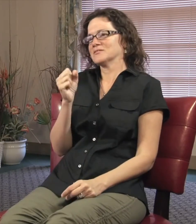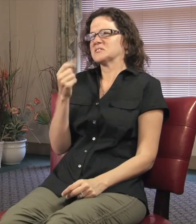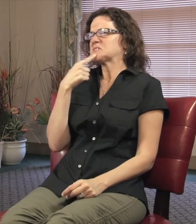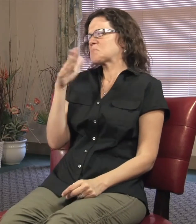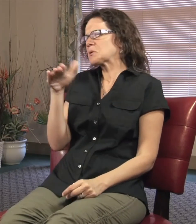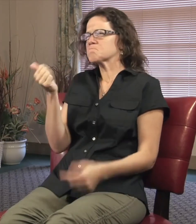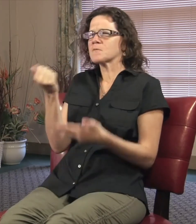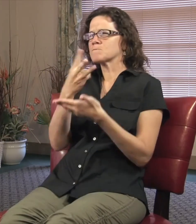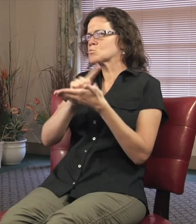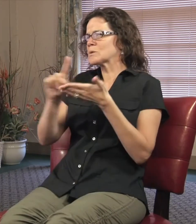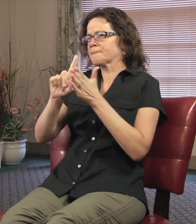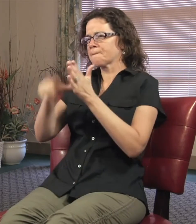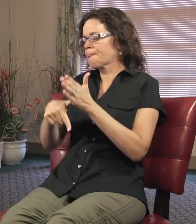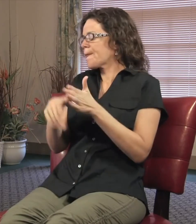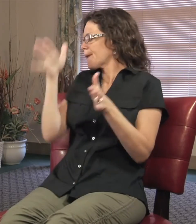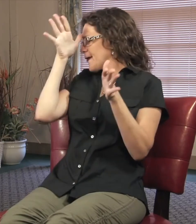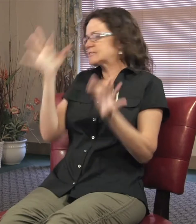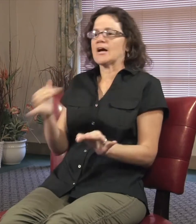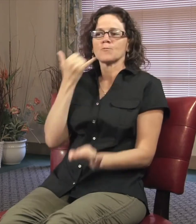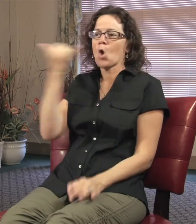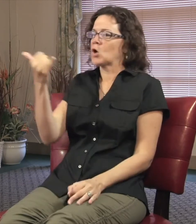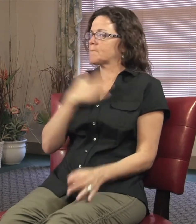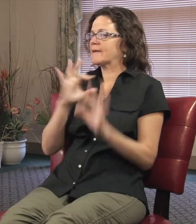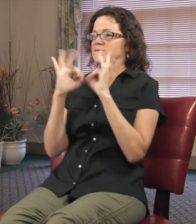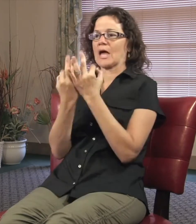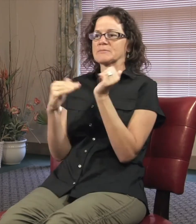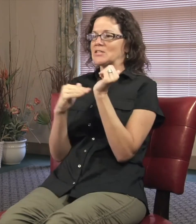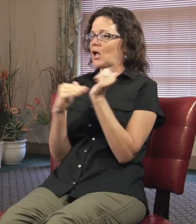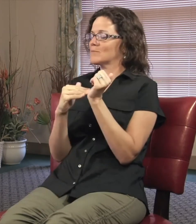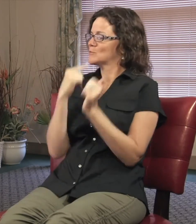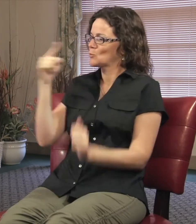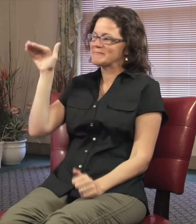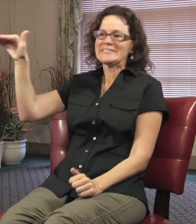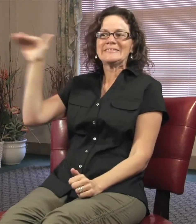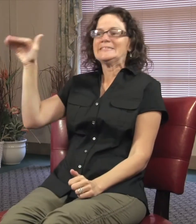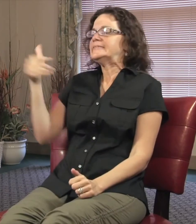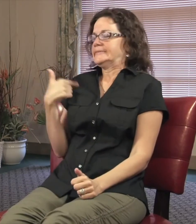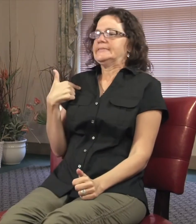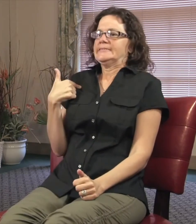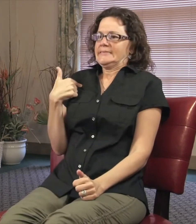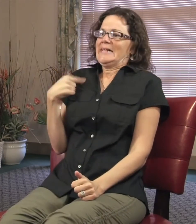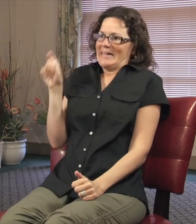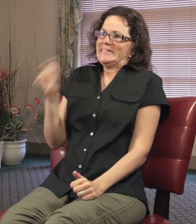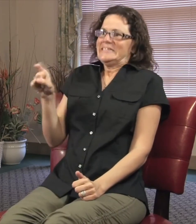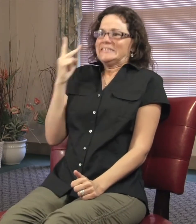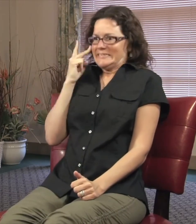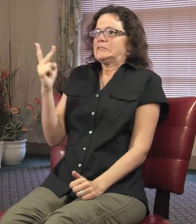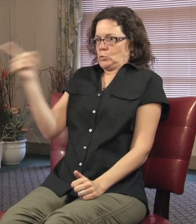I needed help. So I decided to call my family doctor and told him I needed to see him. It was an emergency.